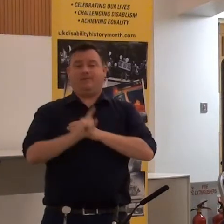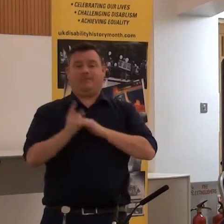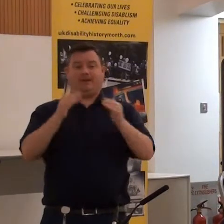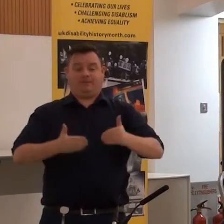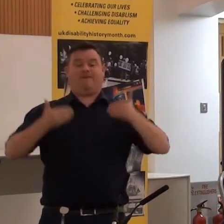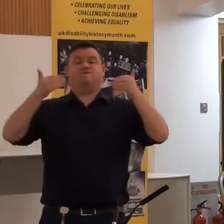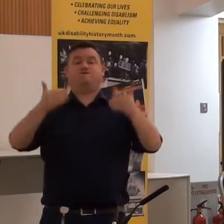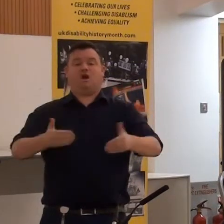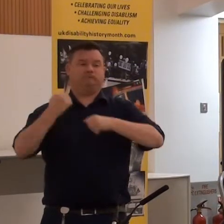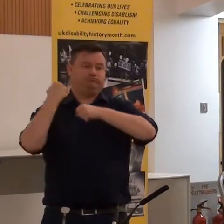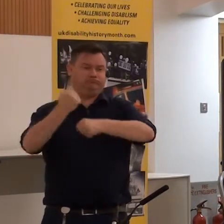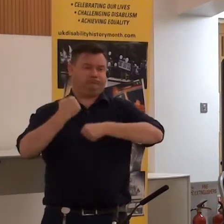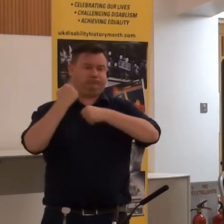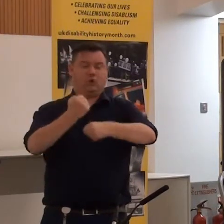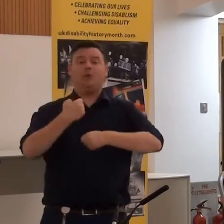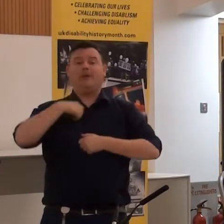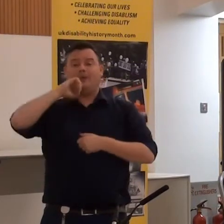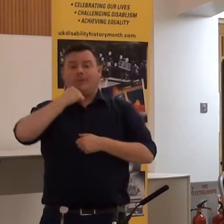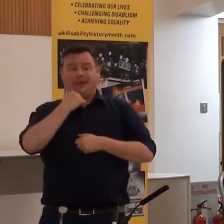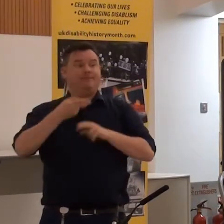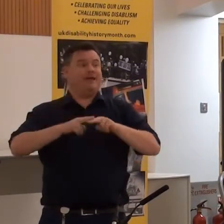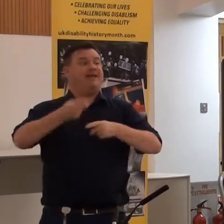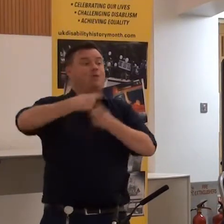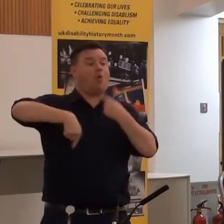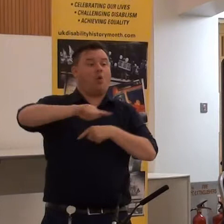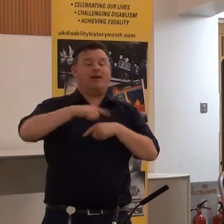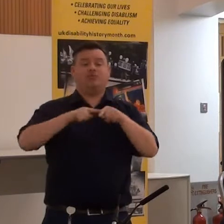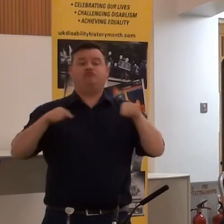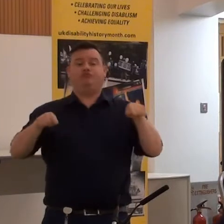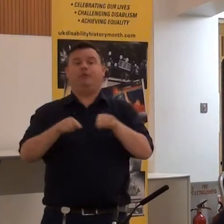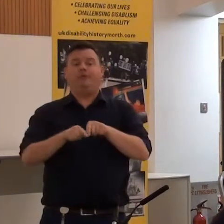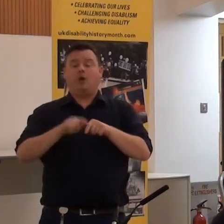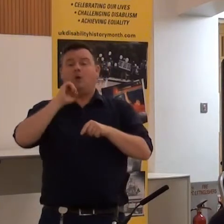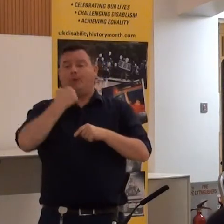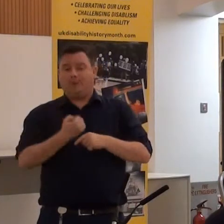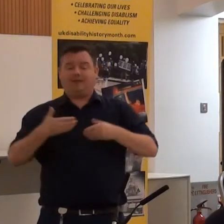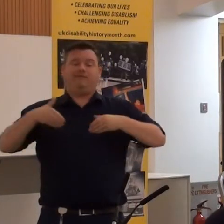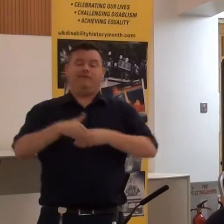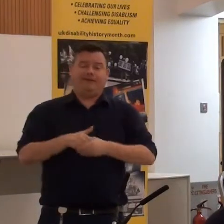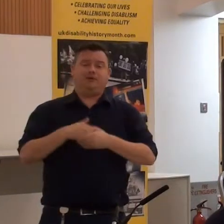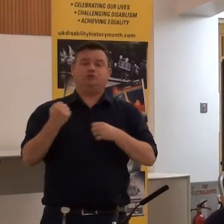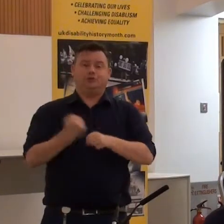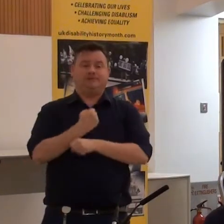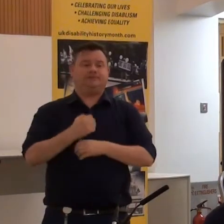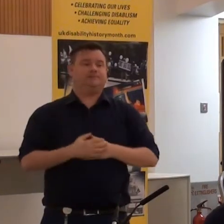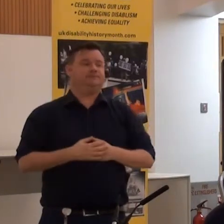we will be, as long as everybody in this room is going to join up to do it.